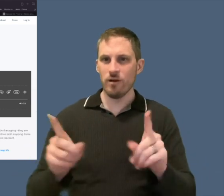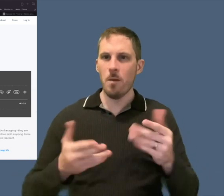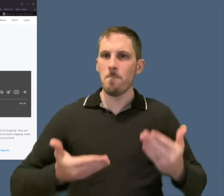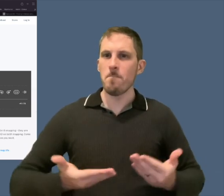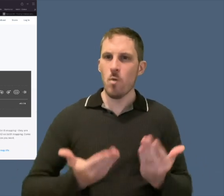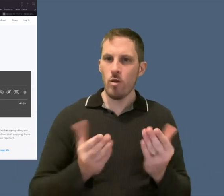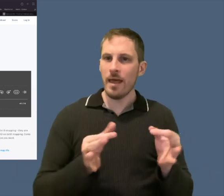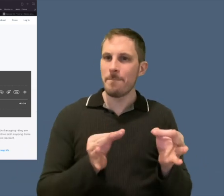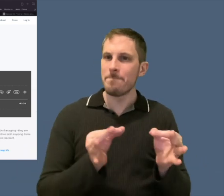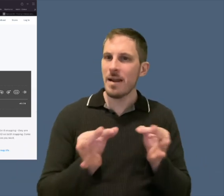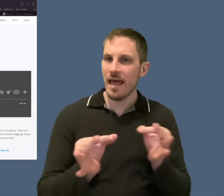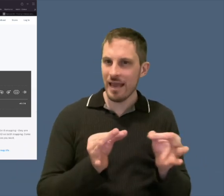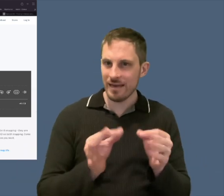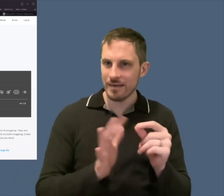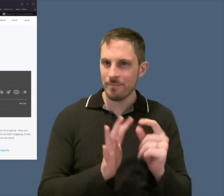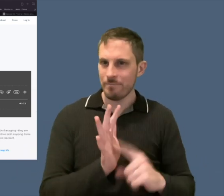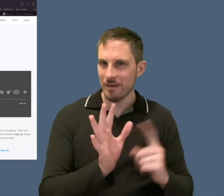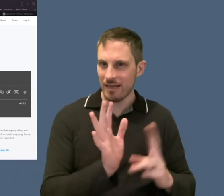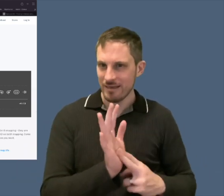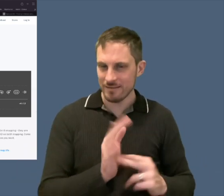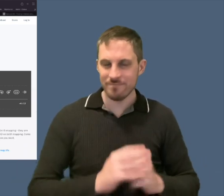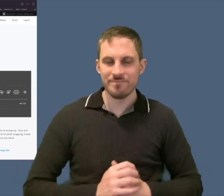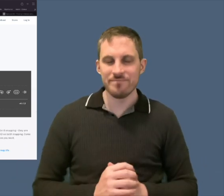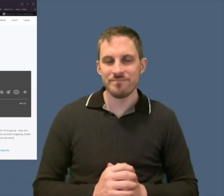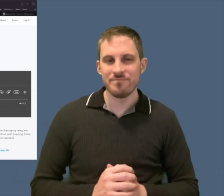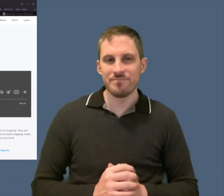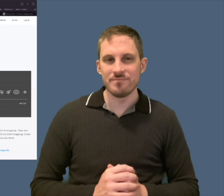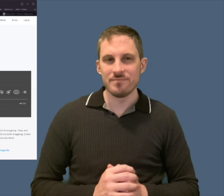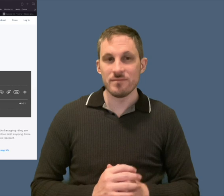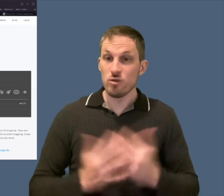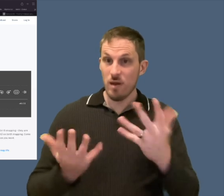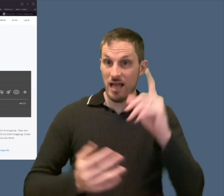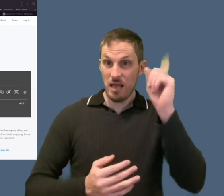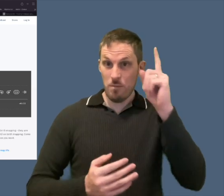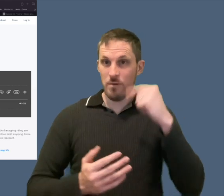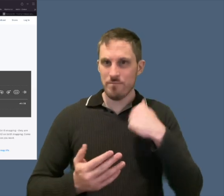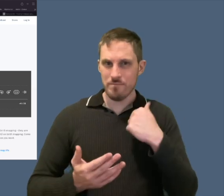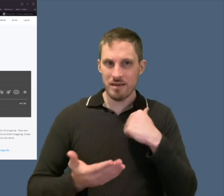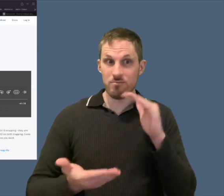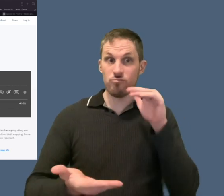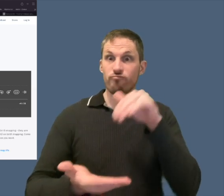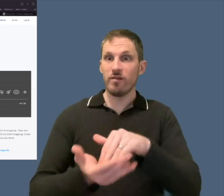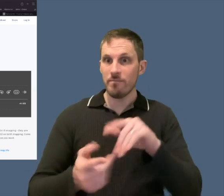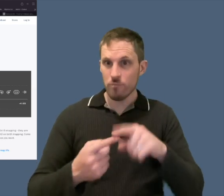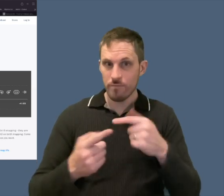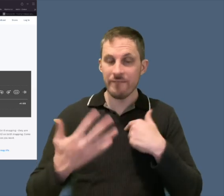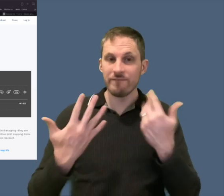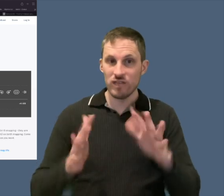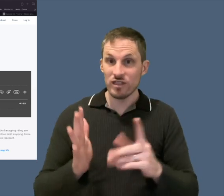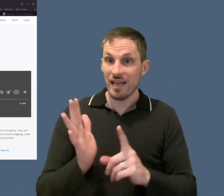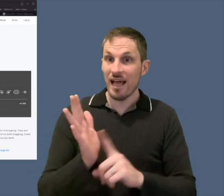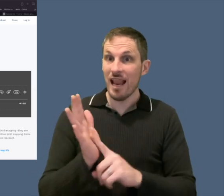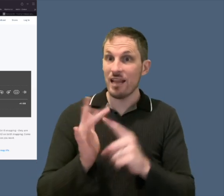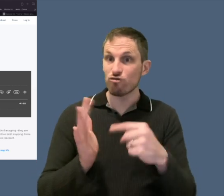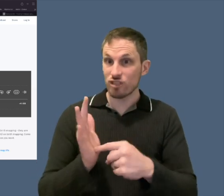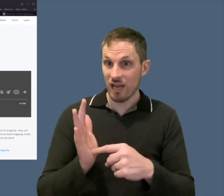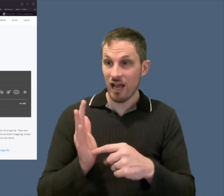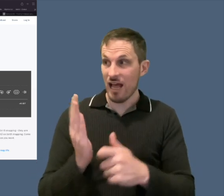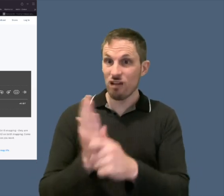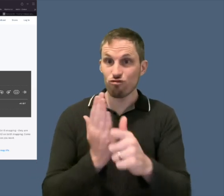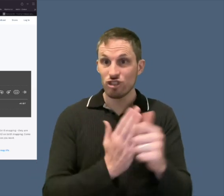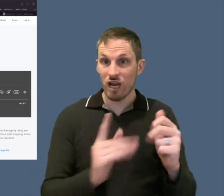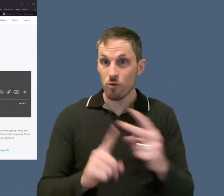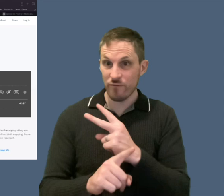wasn't able to do. And so at the moment, I'm at the point where I've completed the literature review, which academically,